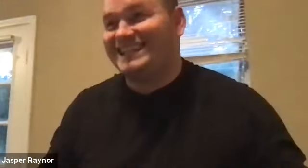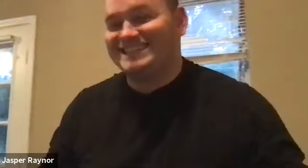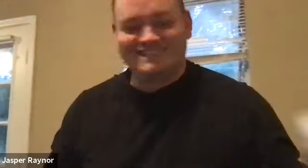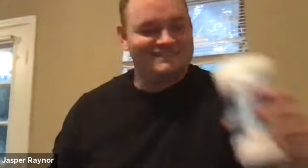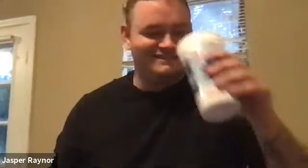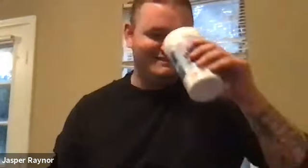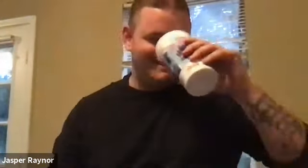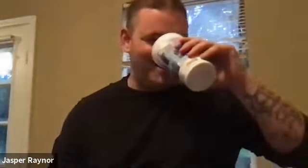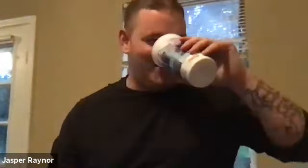this.